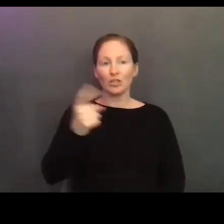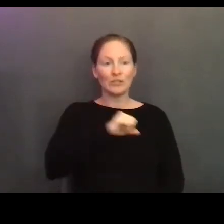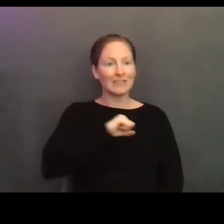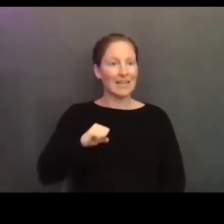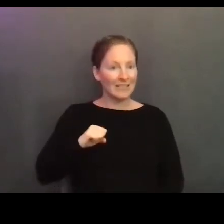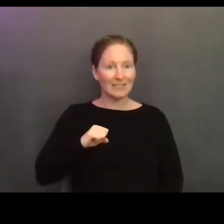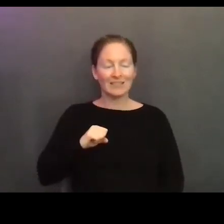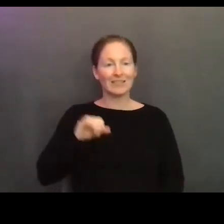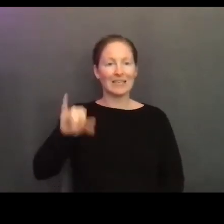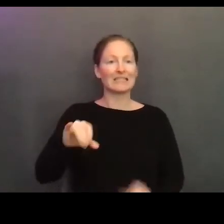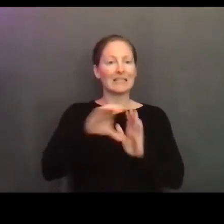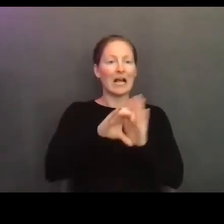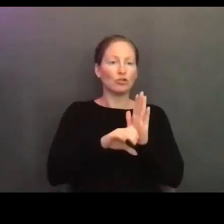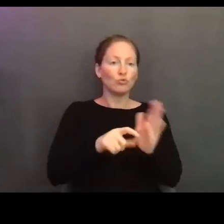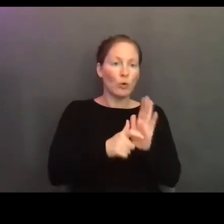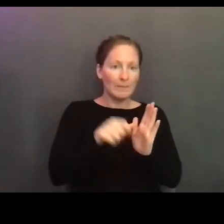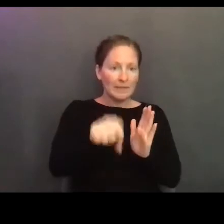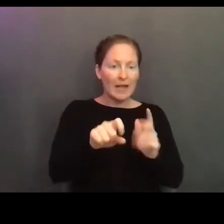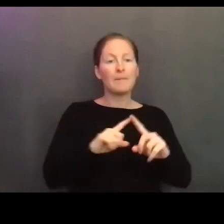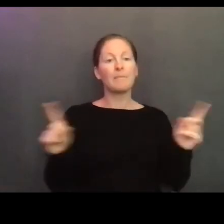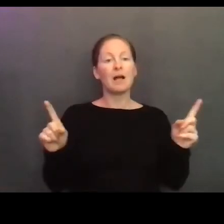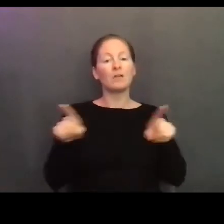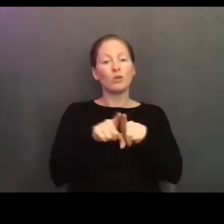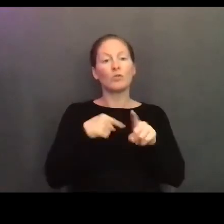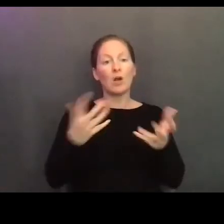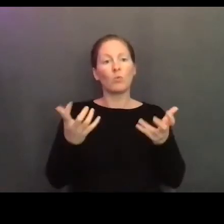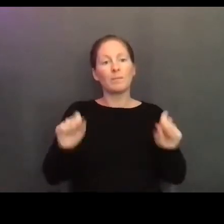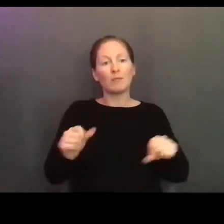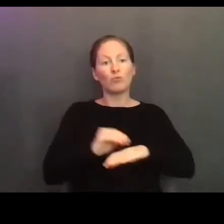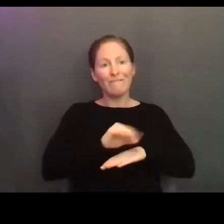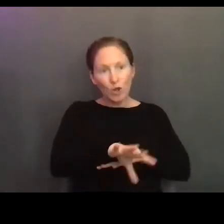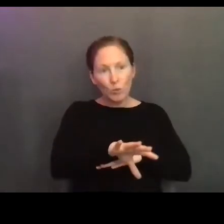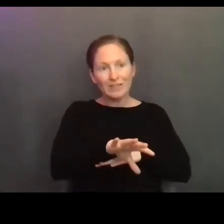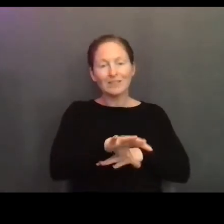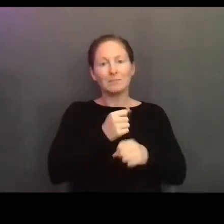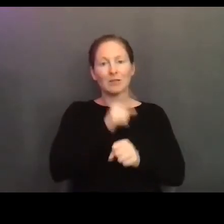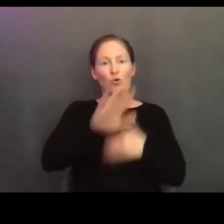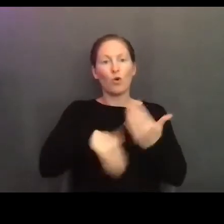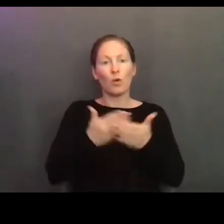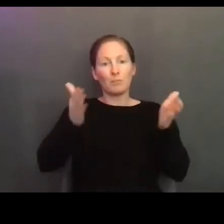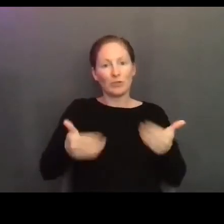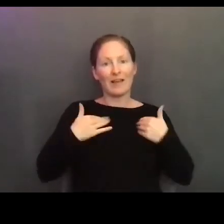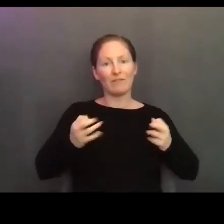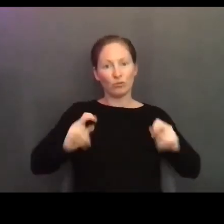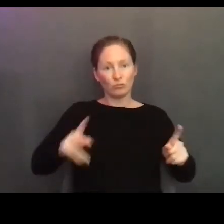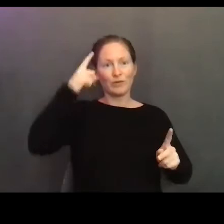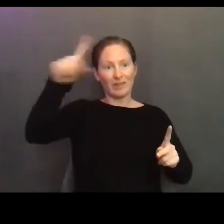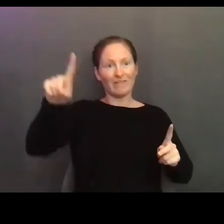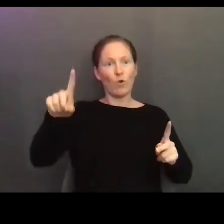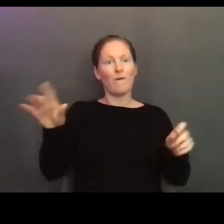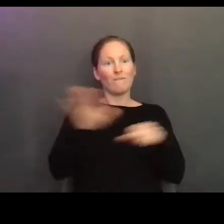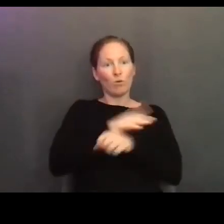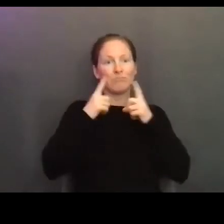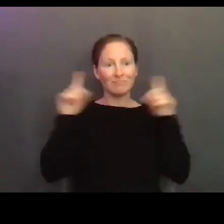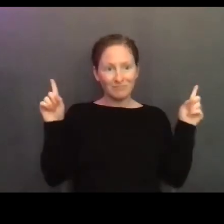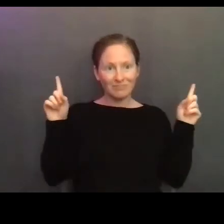constitutional requirement, but to use that of an area of influence to make sure that every person has that opportunity to reach their full potential. And I